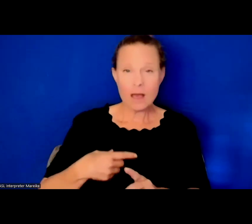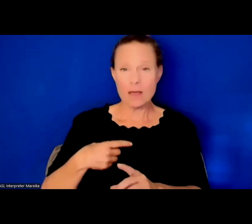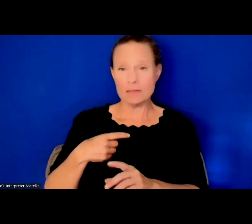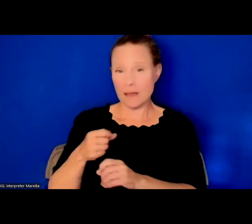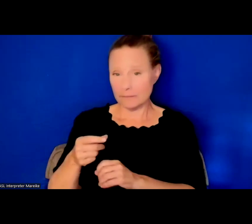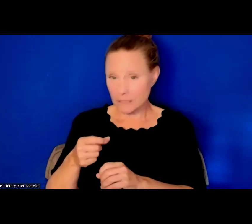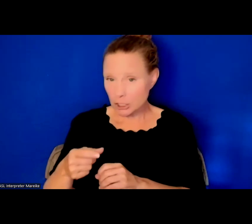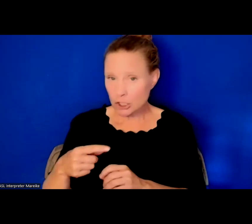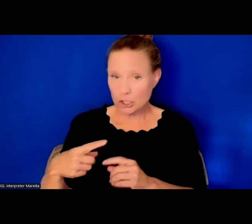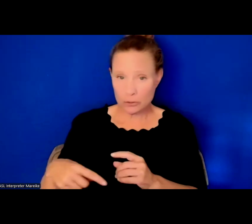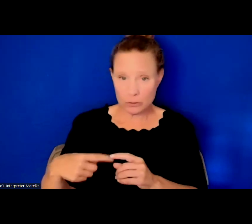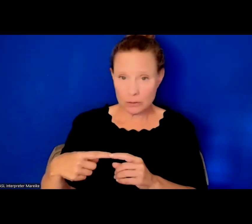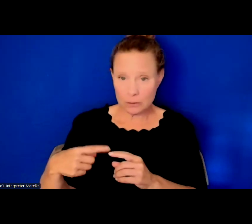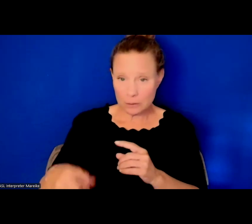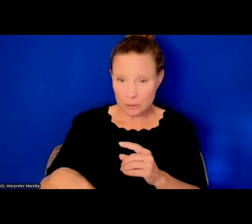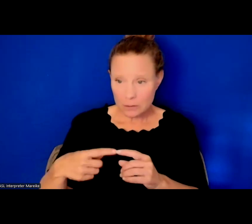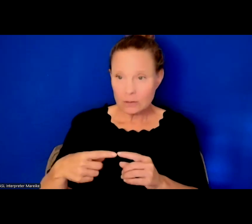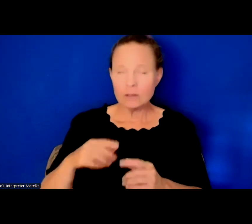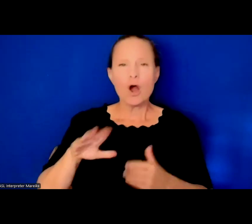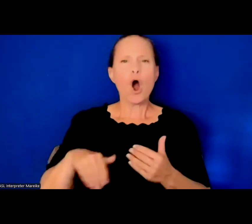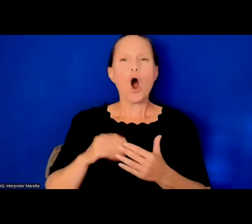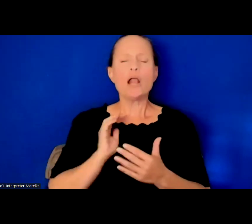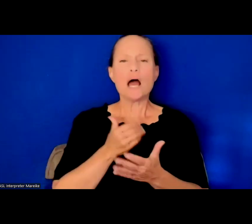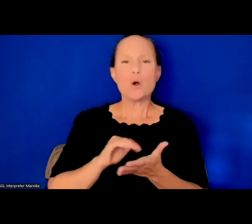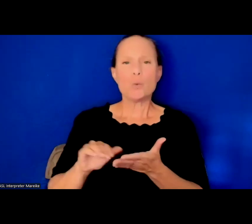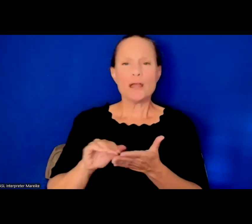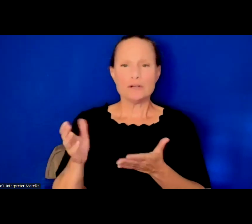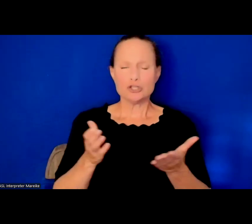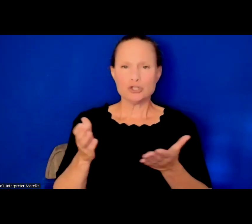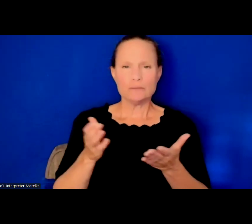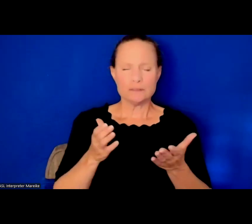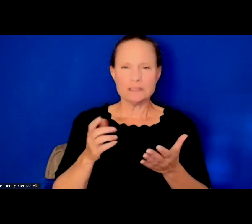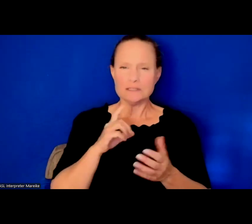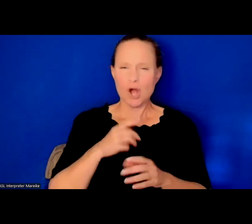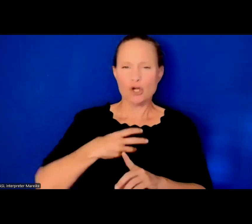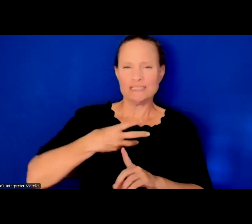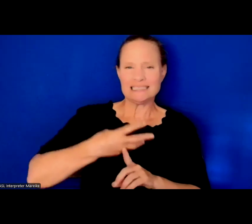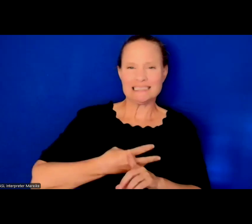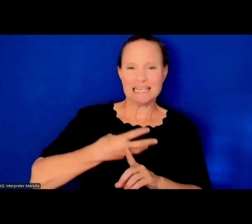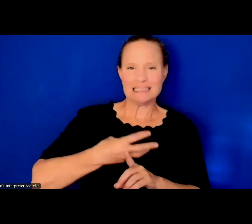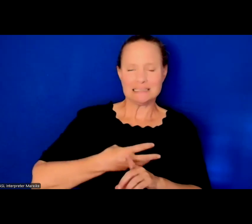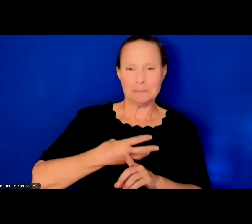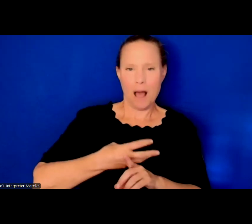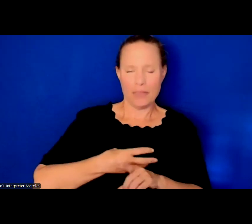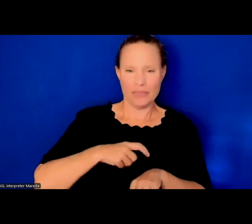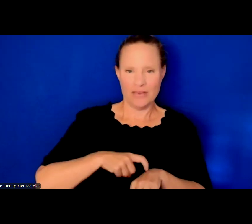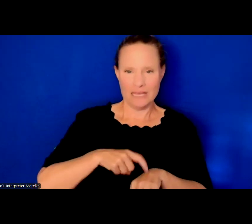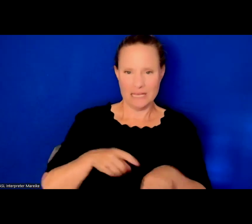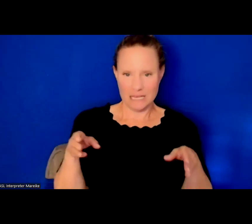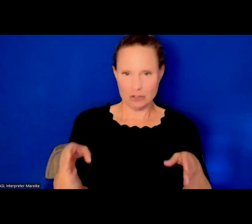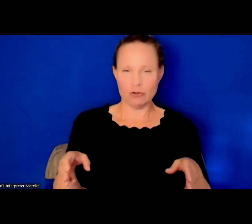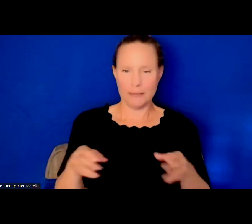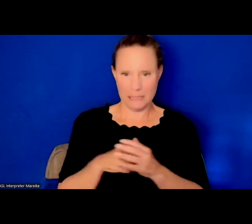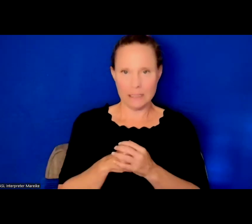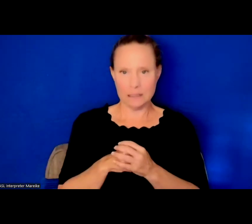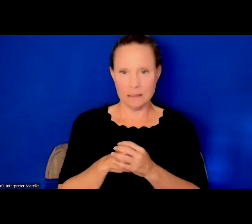service? So all our waivers services go in 6 month increments. So it's up to 6 months with the ability